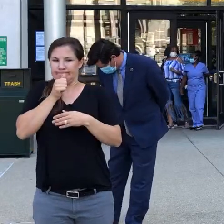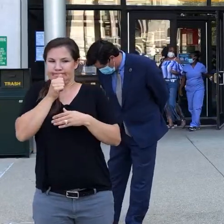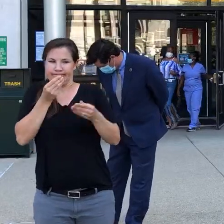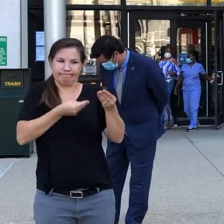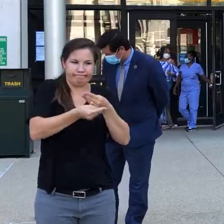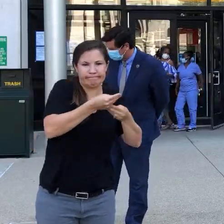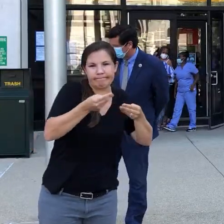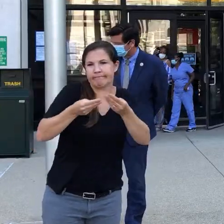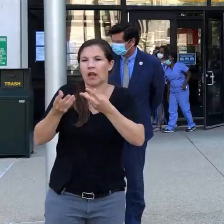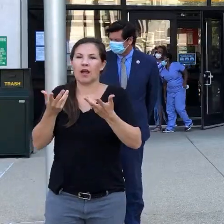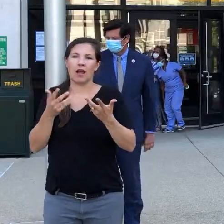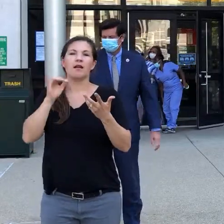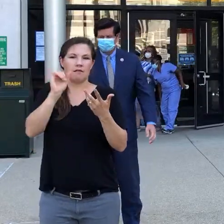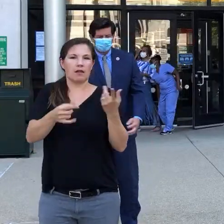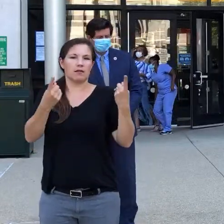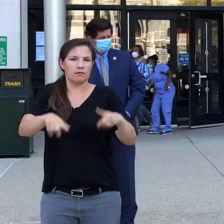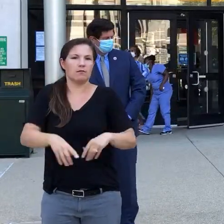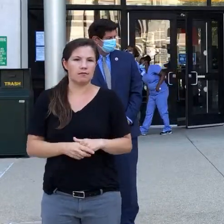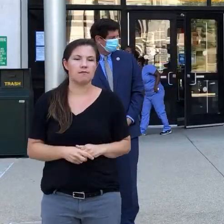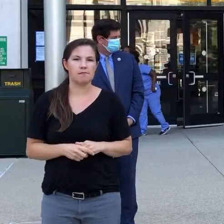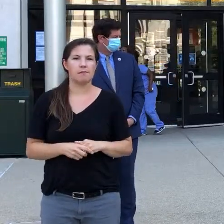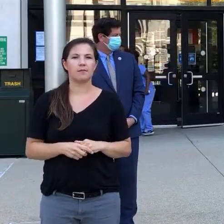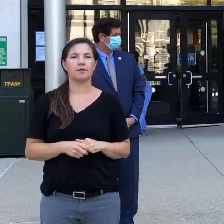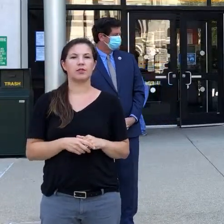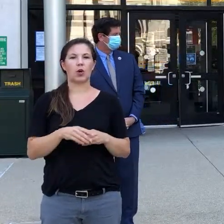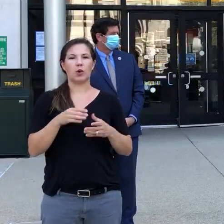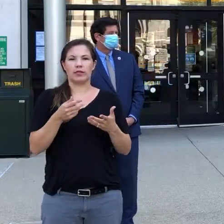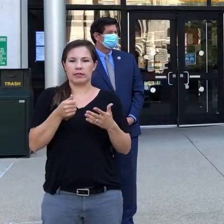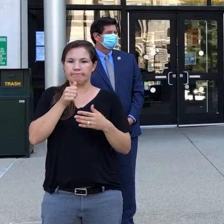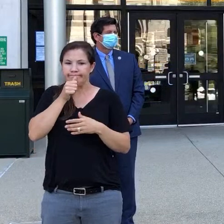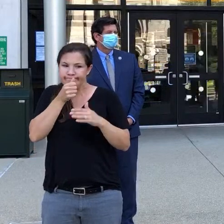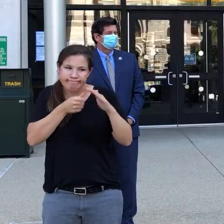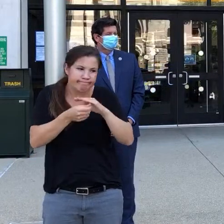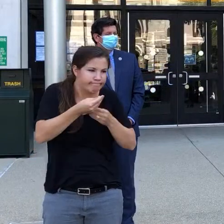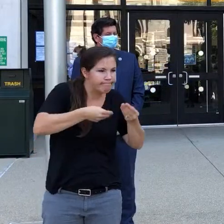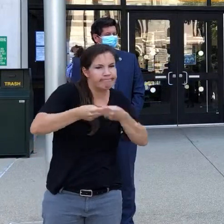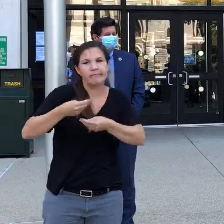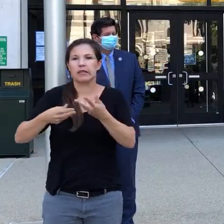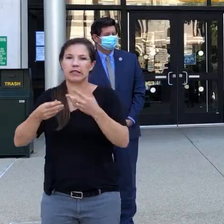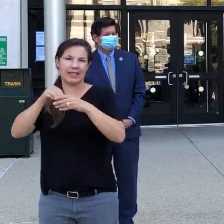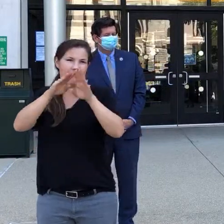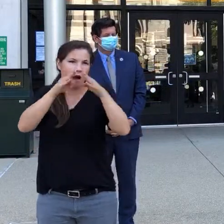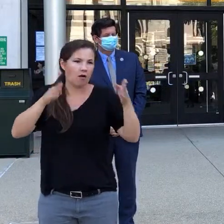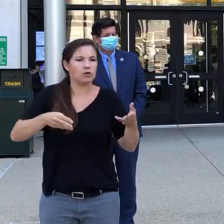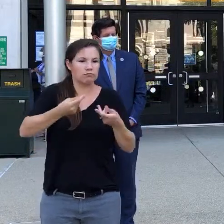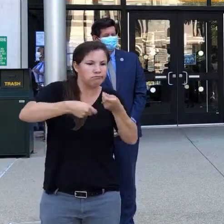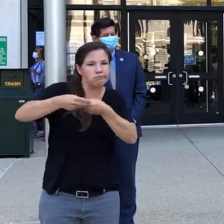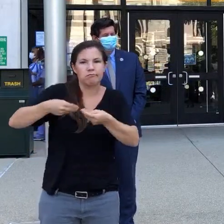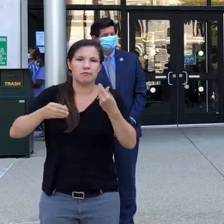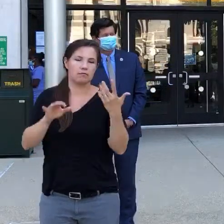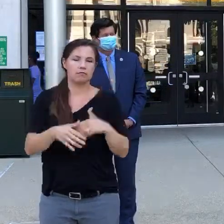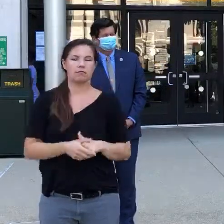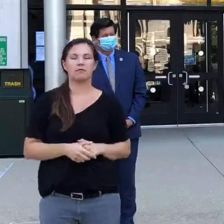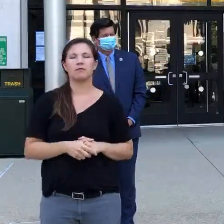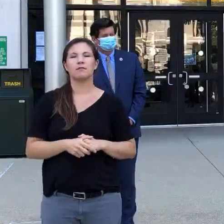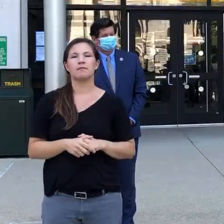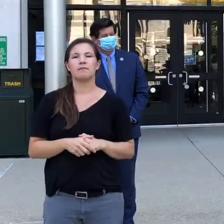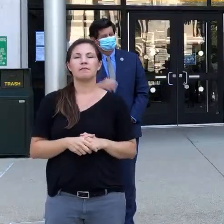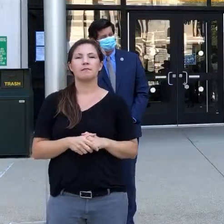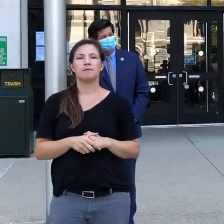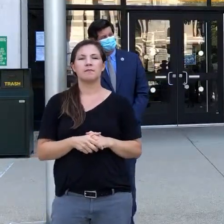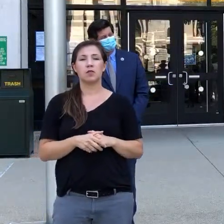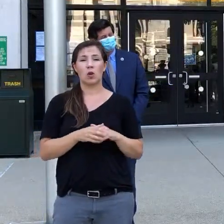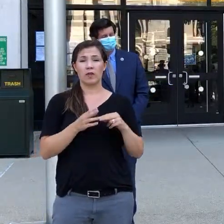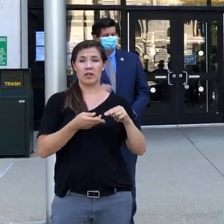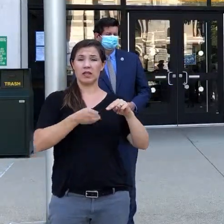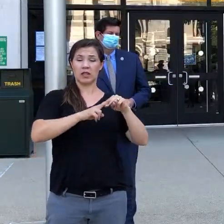that, gone underground, gone in-house. The only major uptick in crime